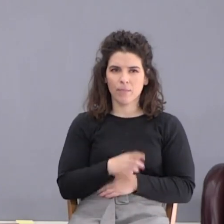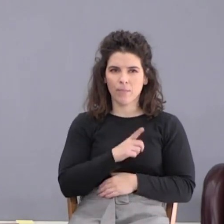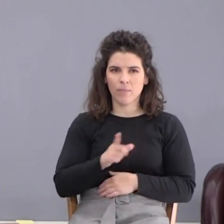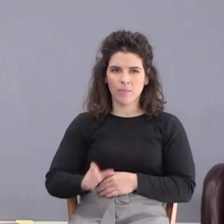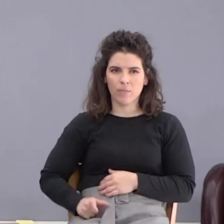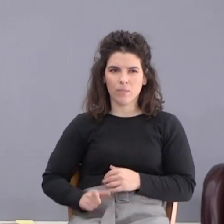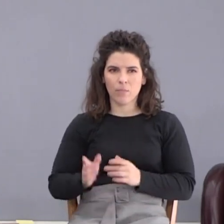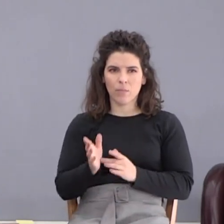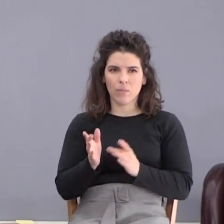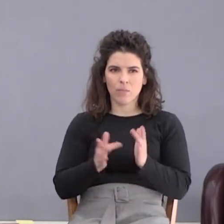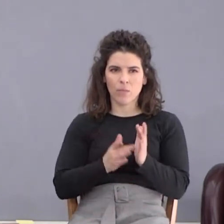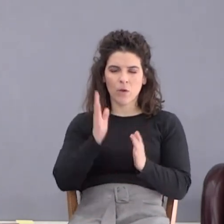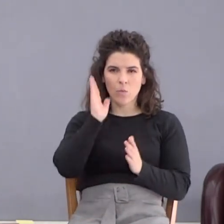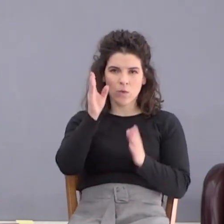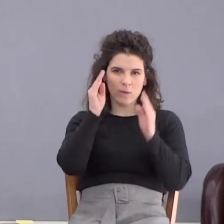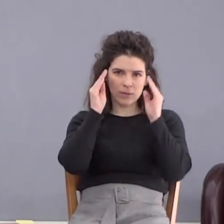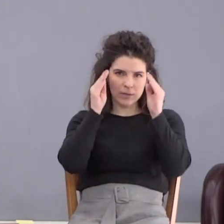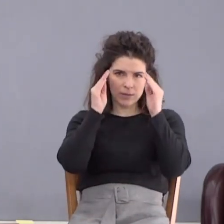in agriculture.